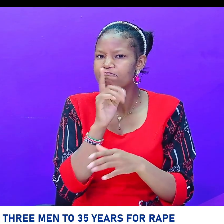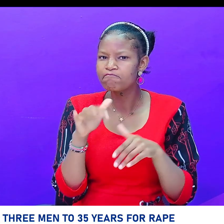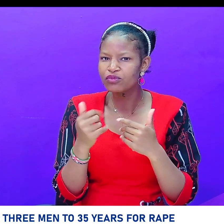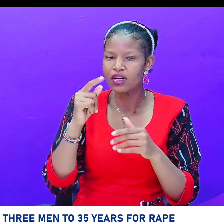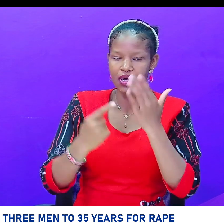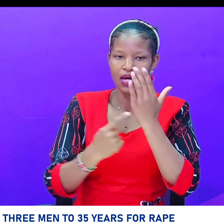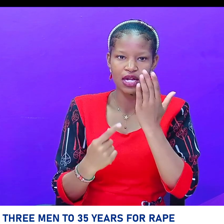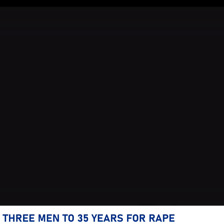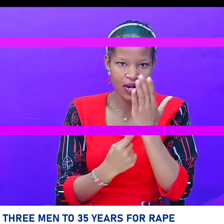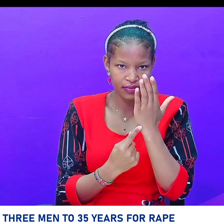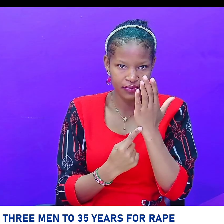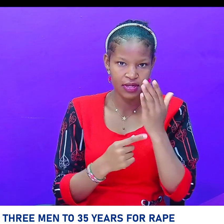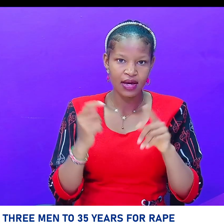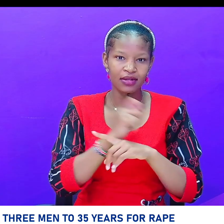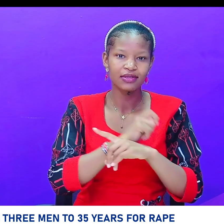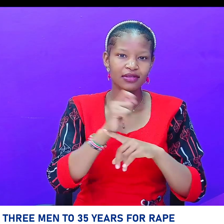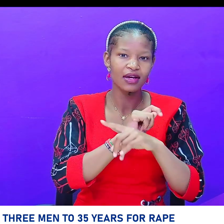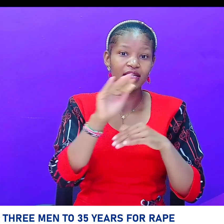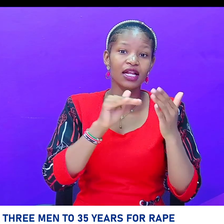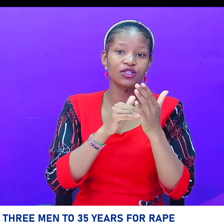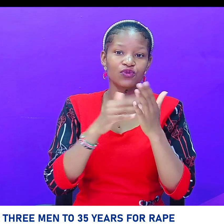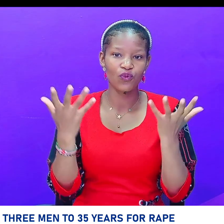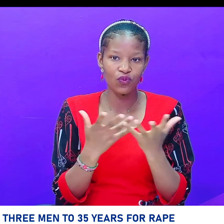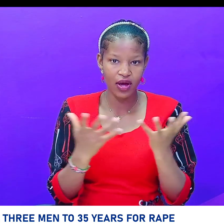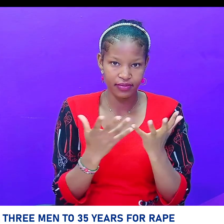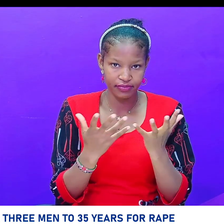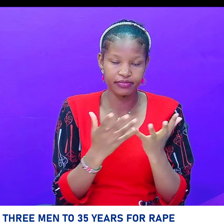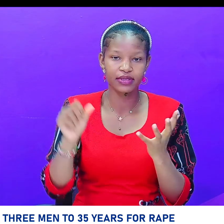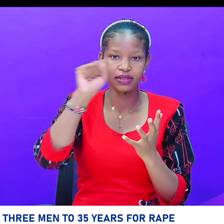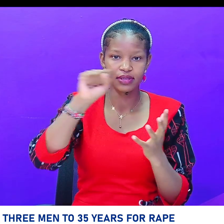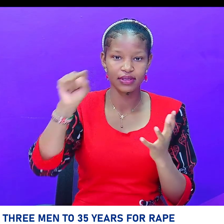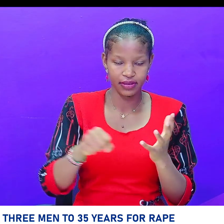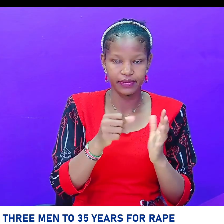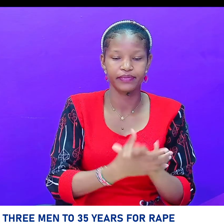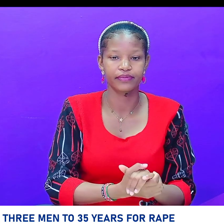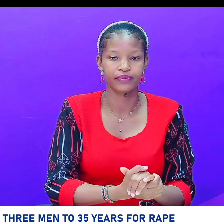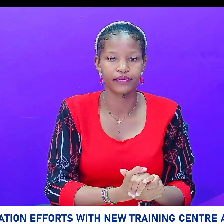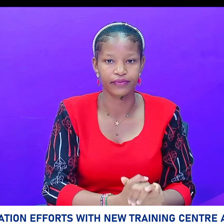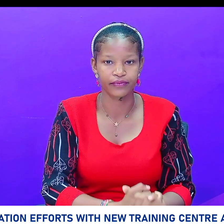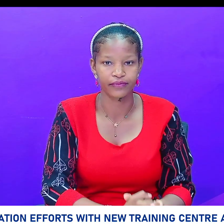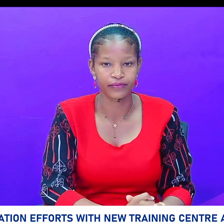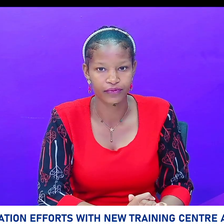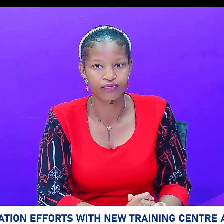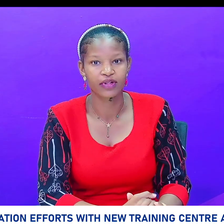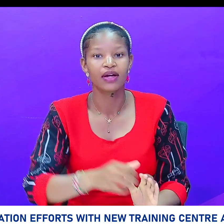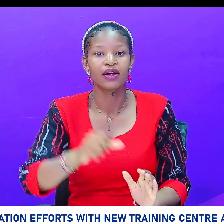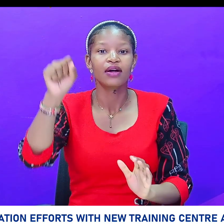of Counseling, Guidance and Technical Training Center at Shimo Tewa prison in Mombasa County.